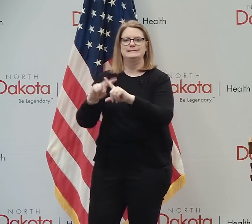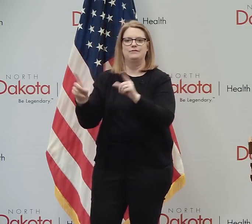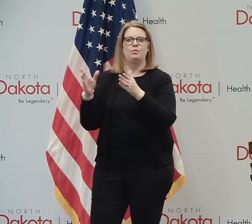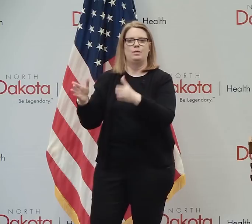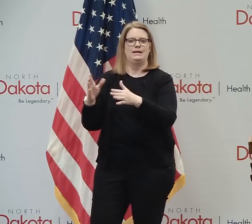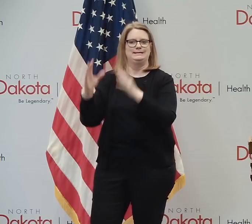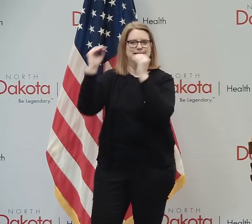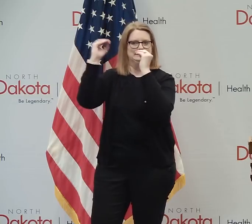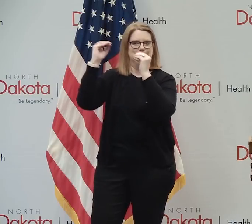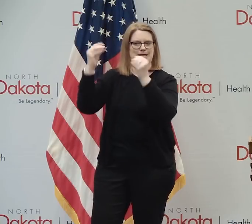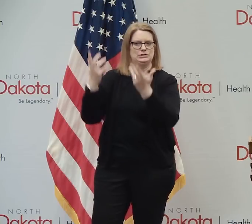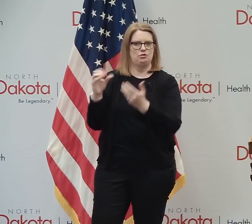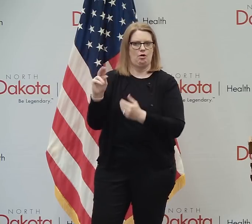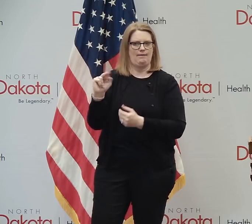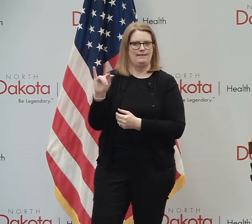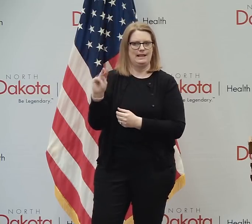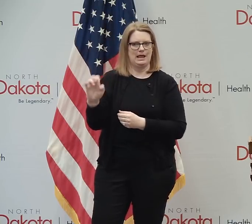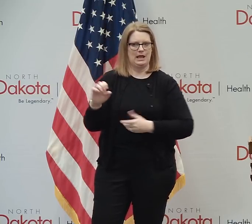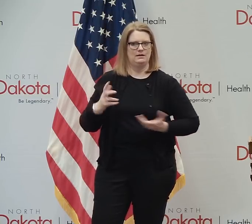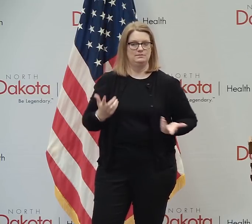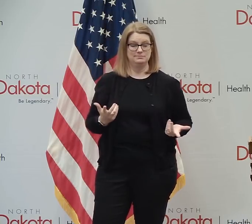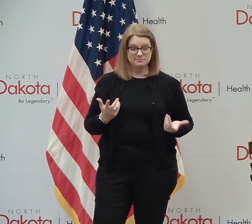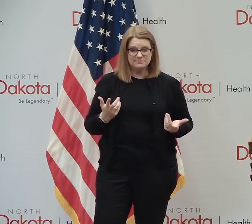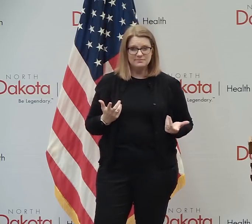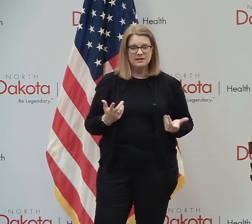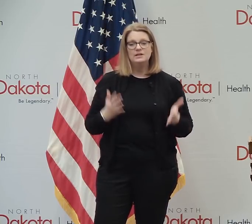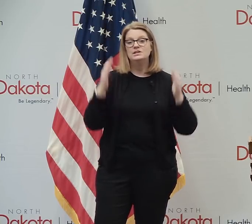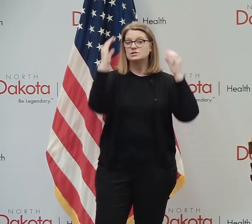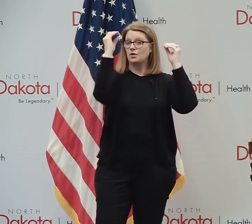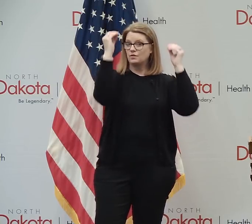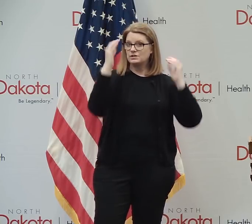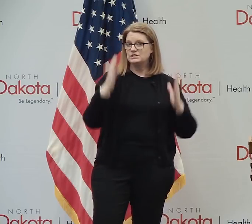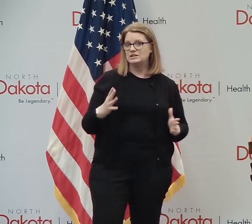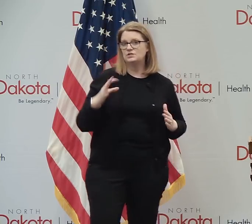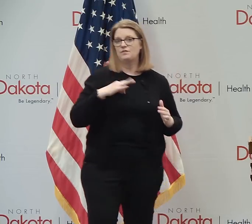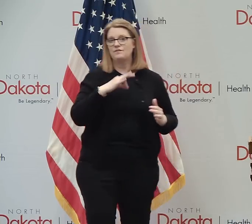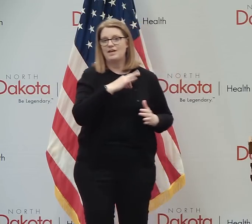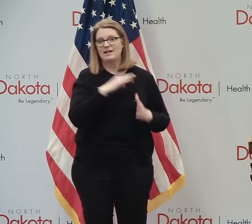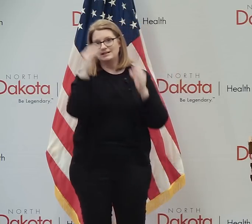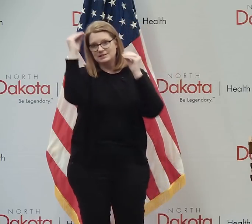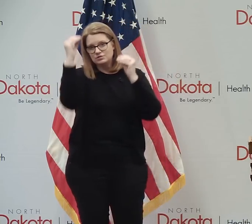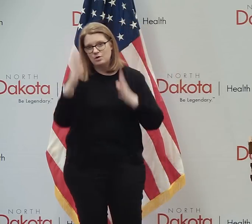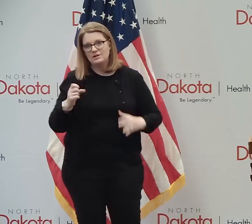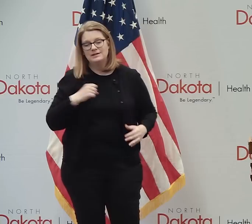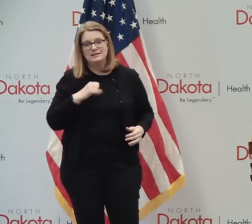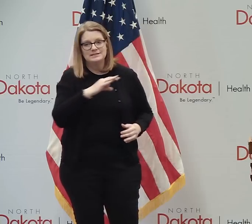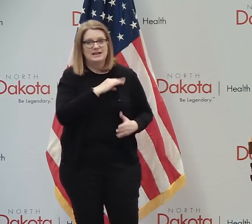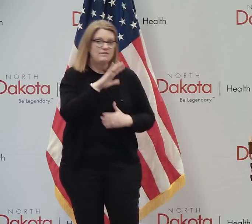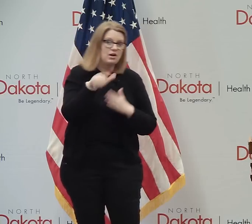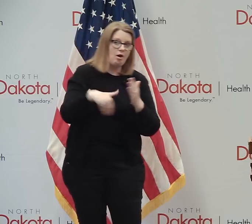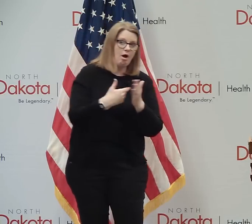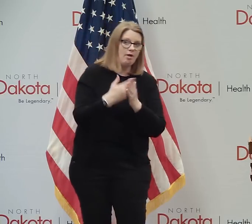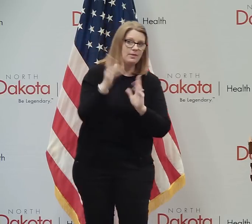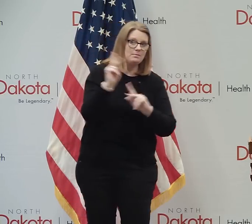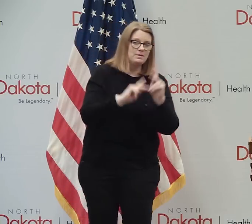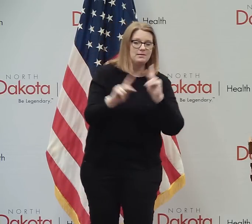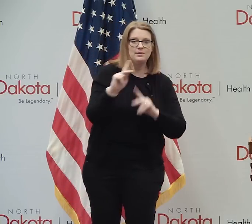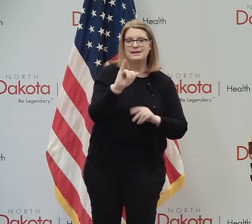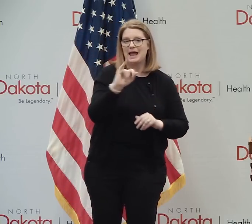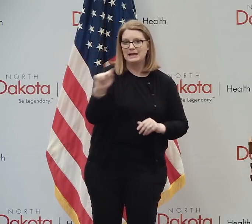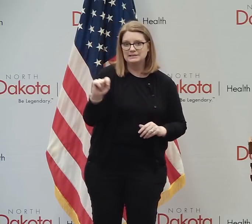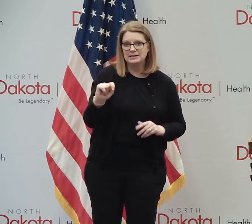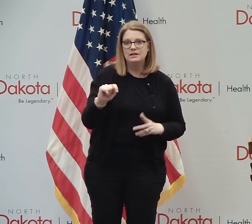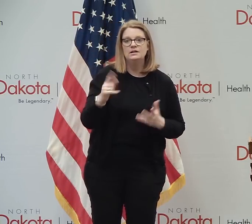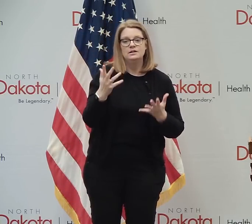so again, for the teachers and in faculty and instructors and the staff and all of the people in IT that work to support this